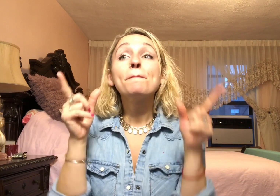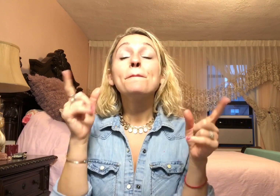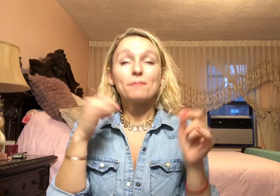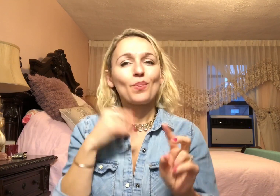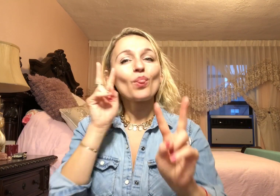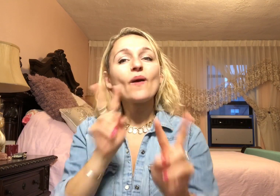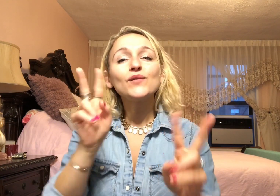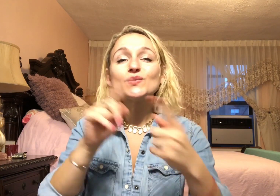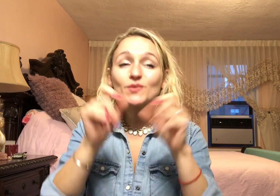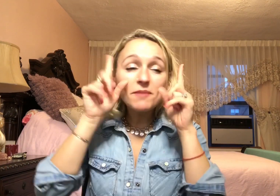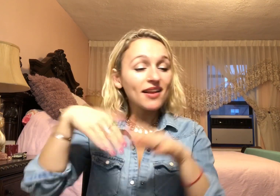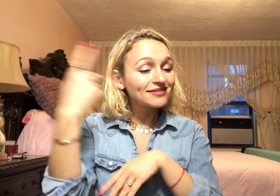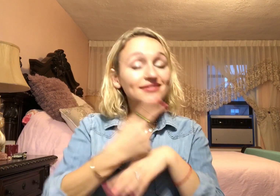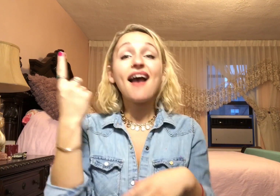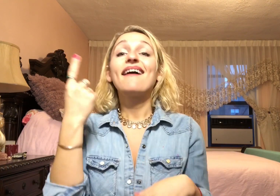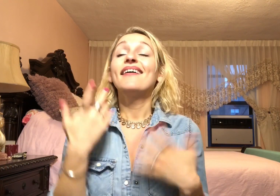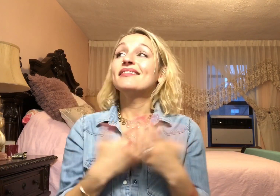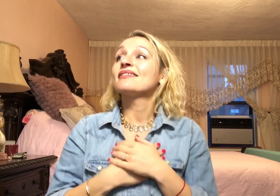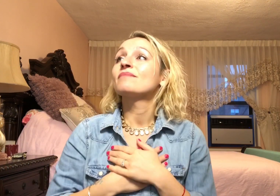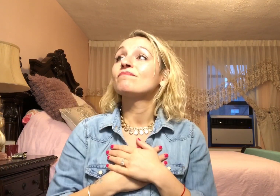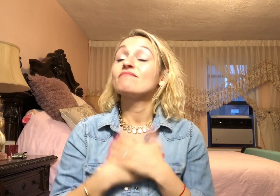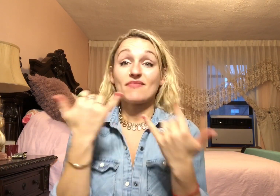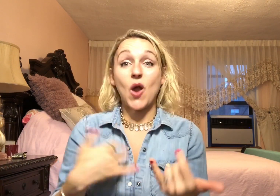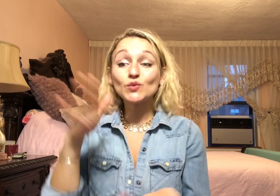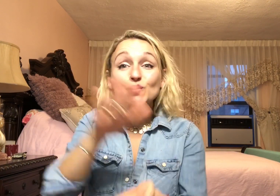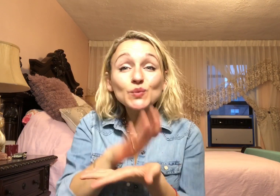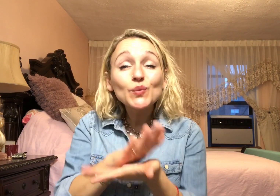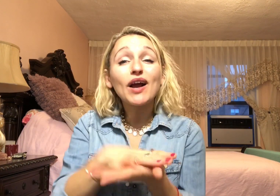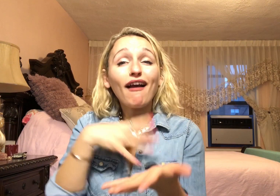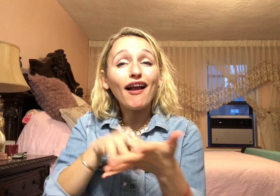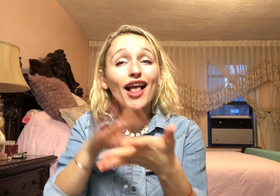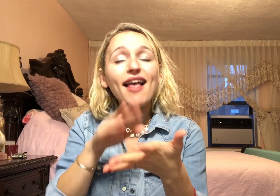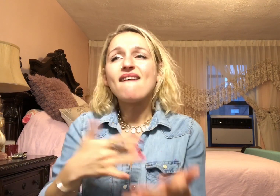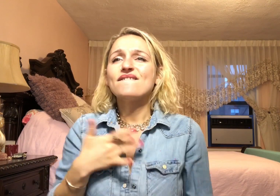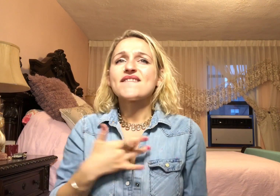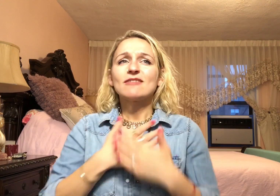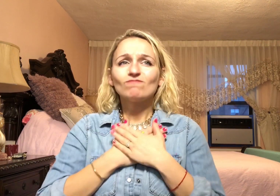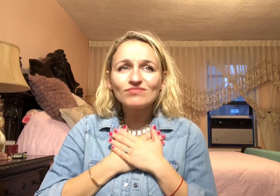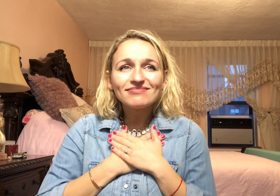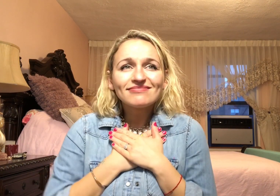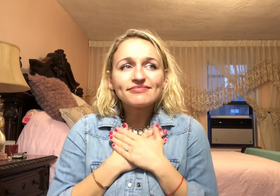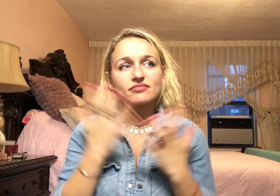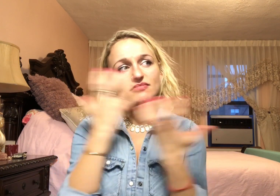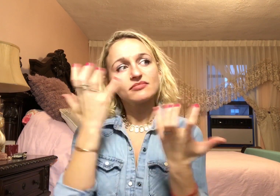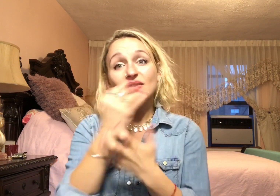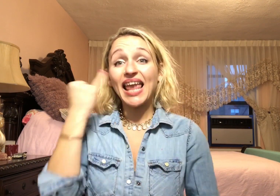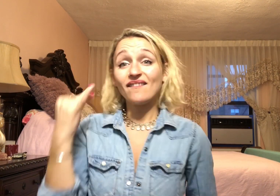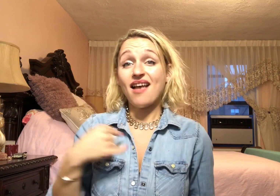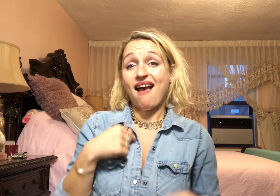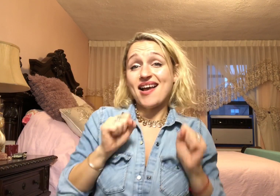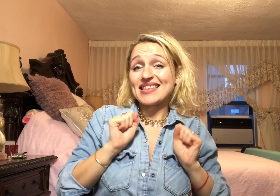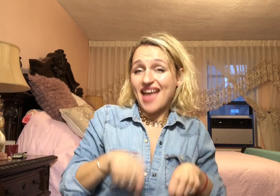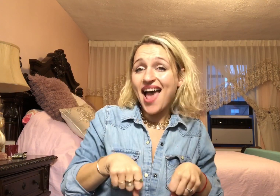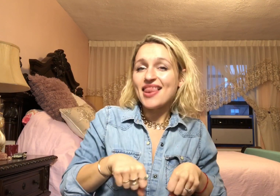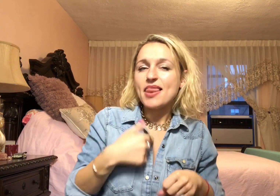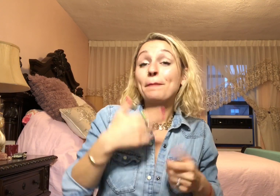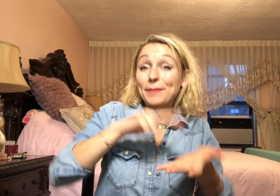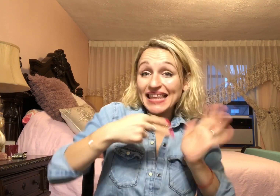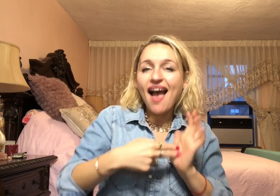look forward to a new day. And in school with my studies, I feel I can do this. I